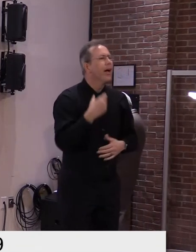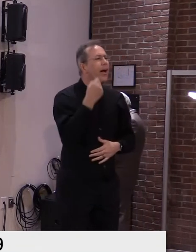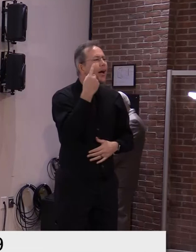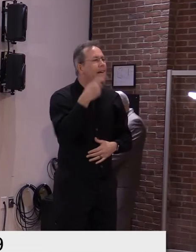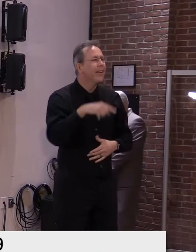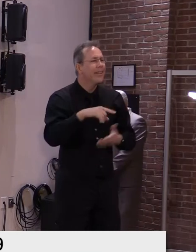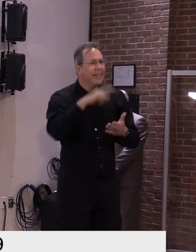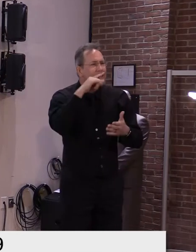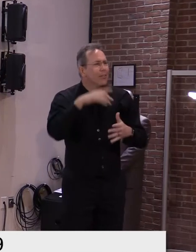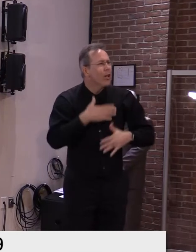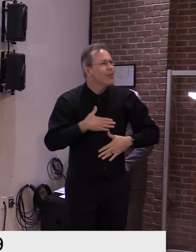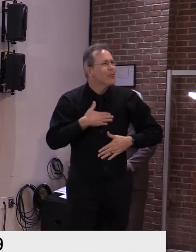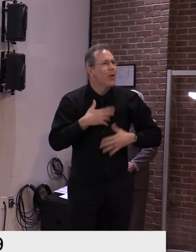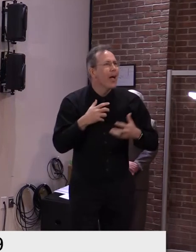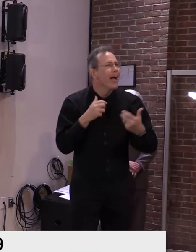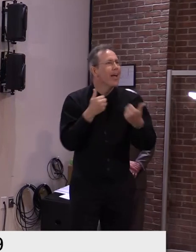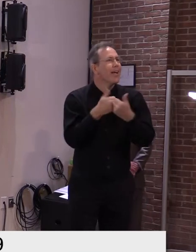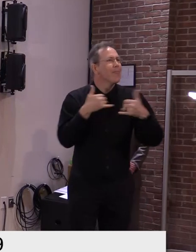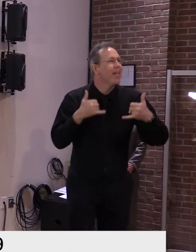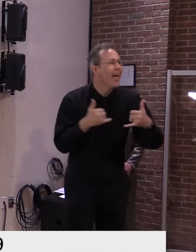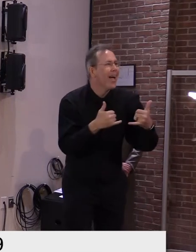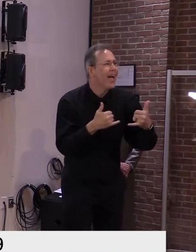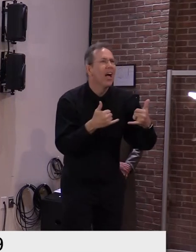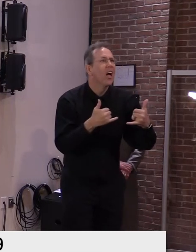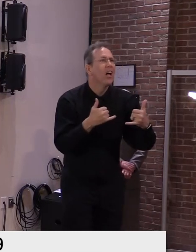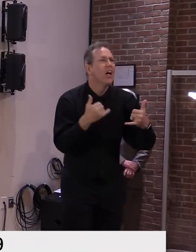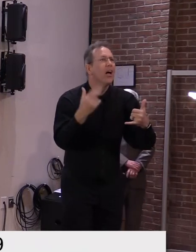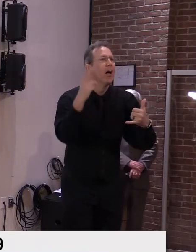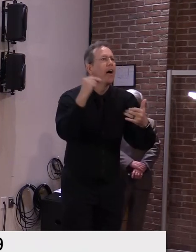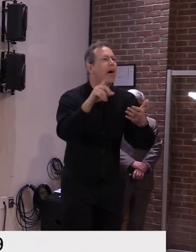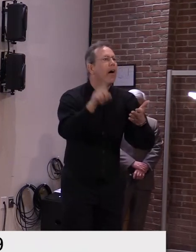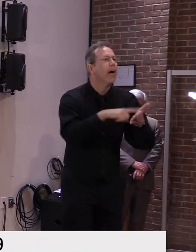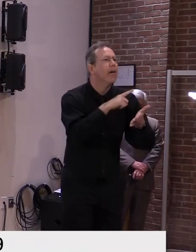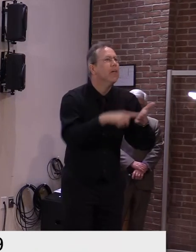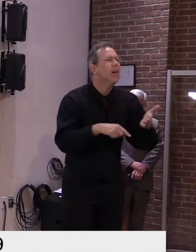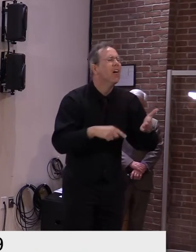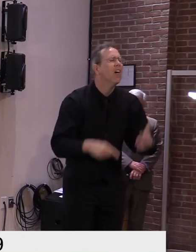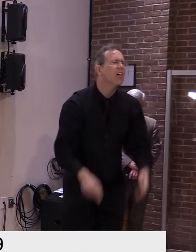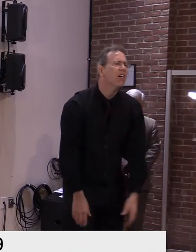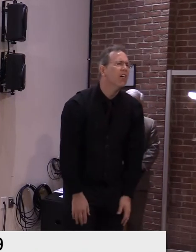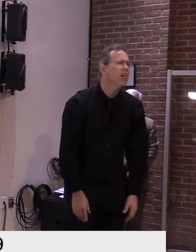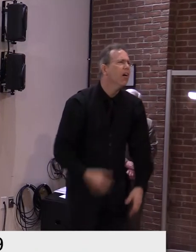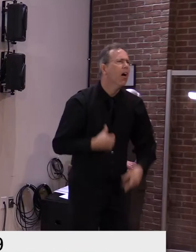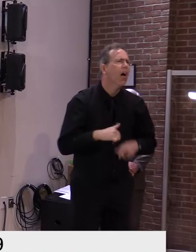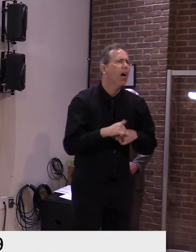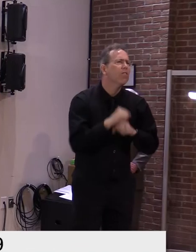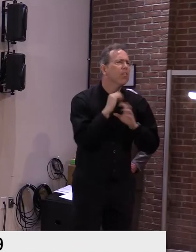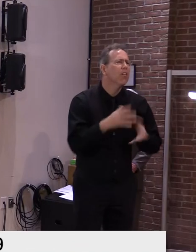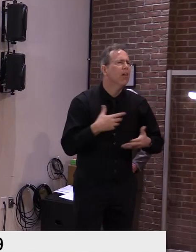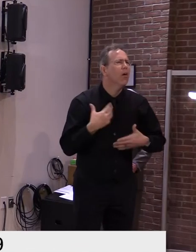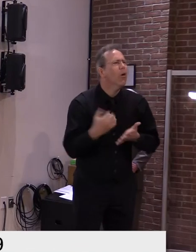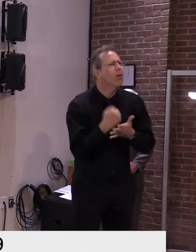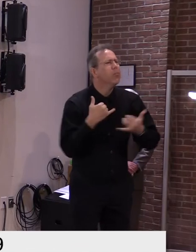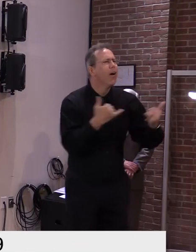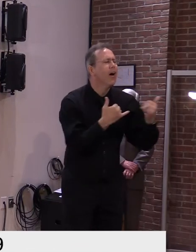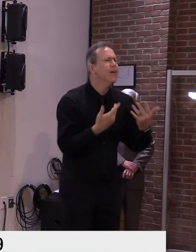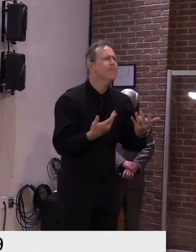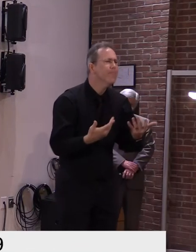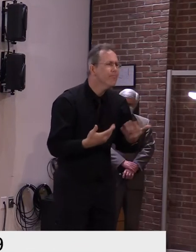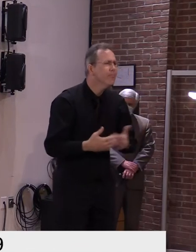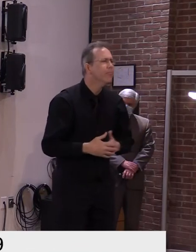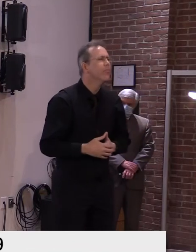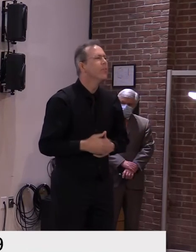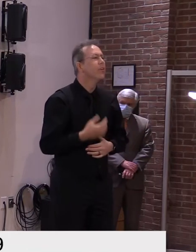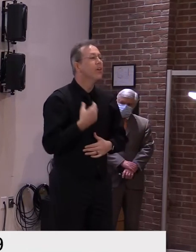but I would ask them to reflect on that they play. They got to play. They got to play this season, which, you